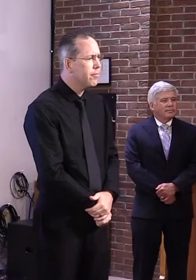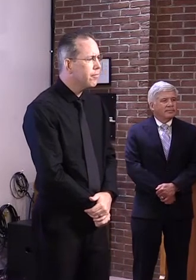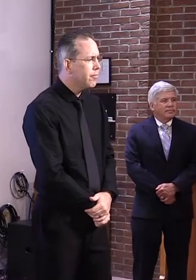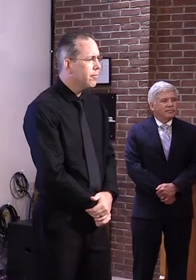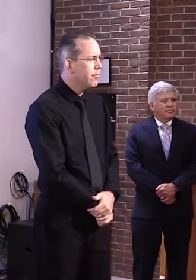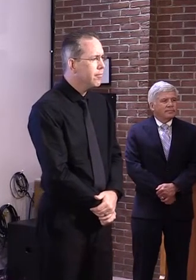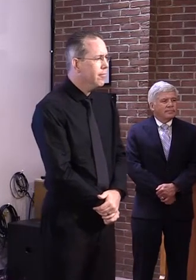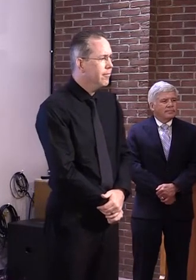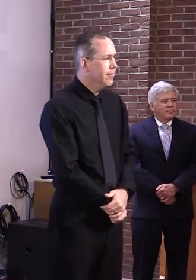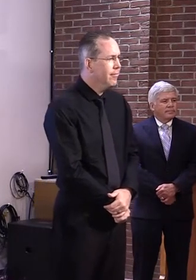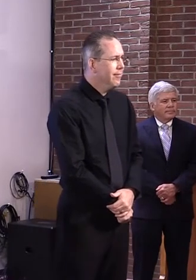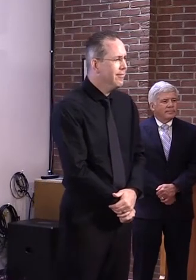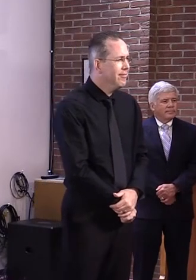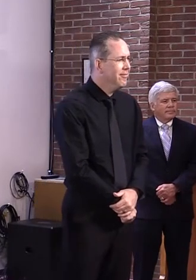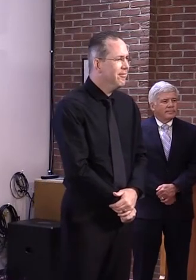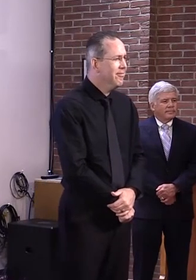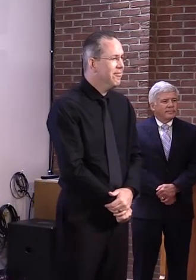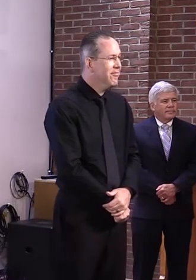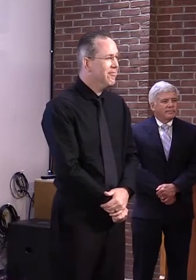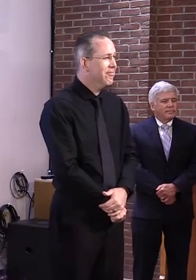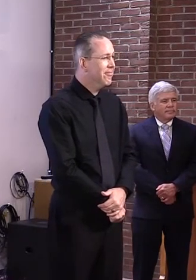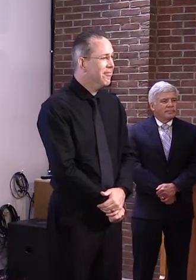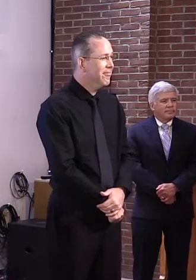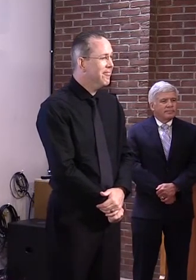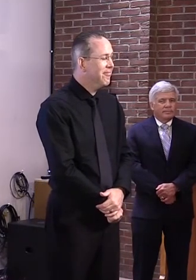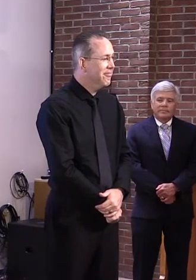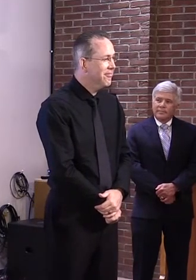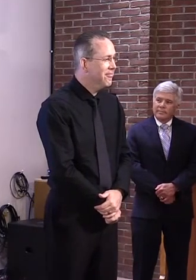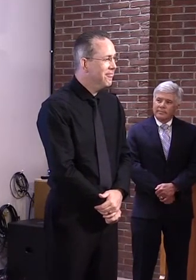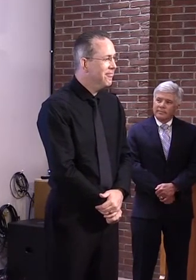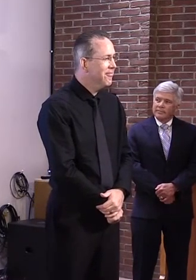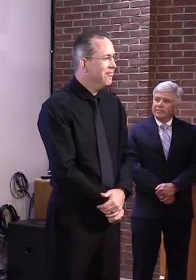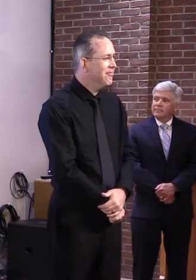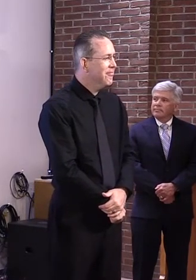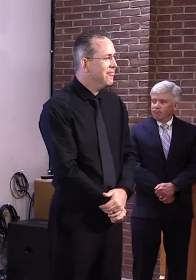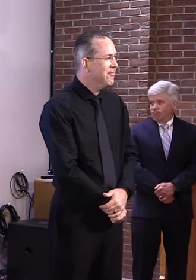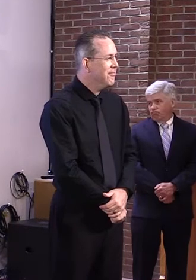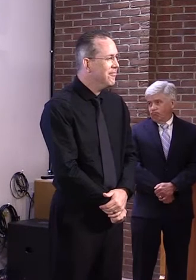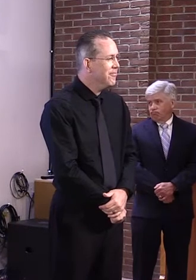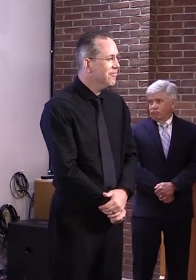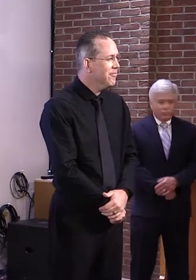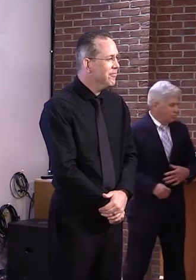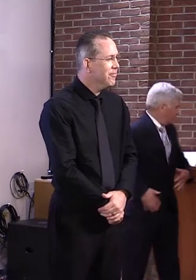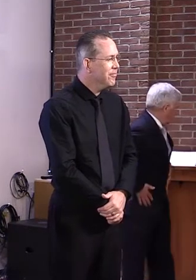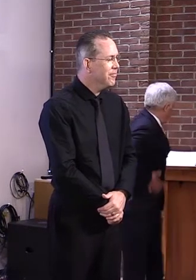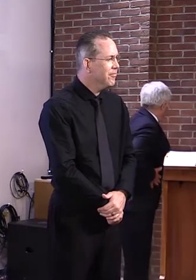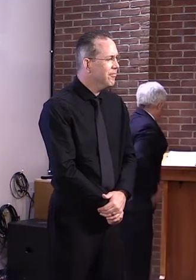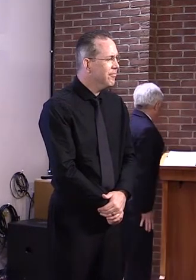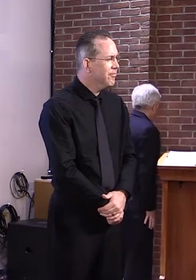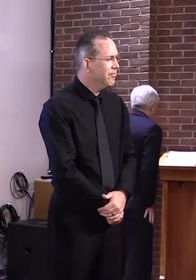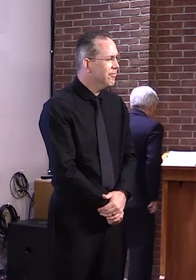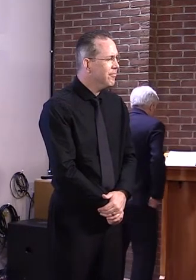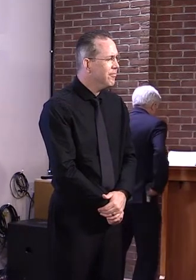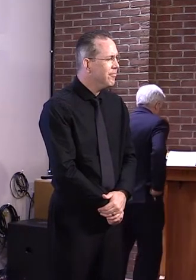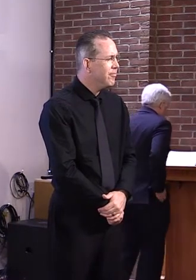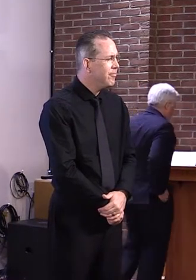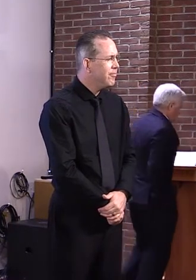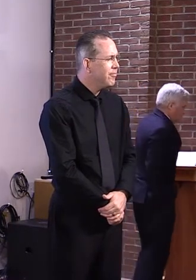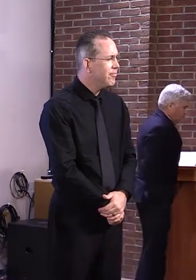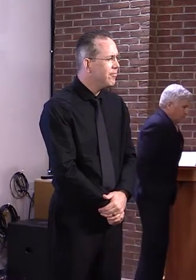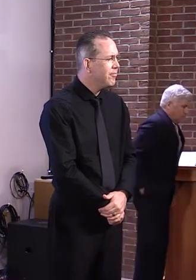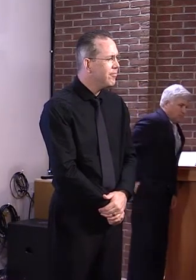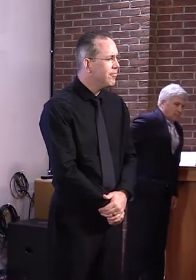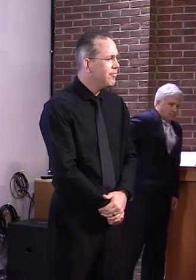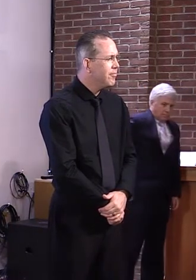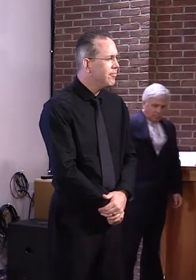the rules the same for bars and restaurants, and are they the same for private bars and public bars?